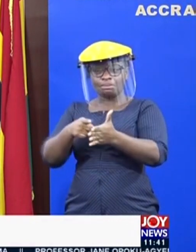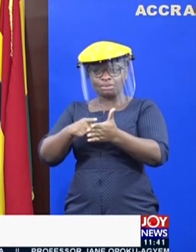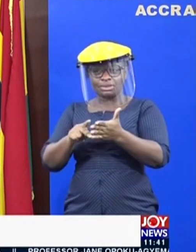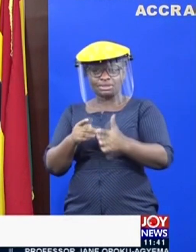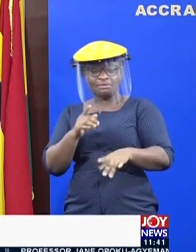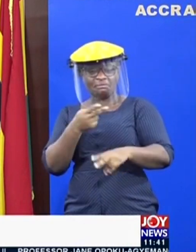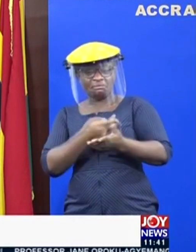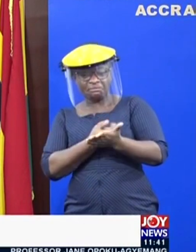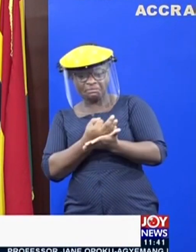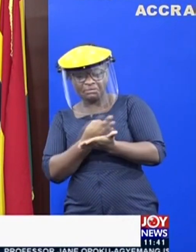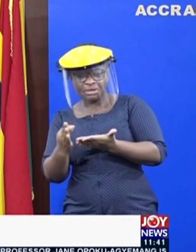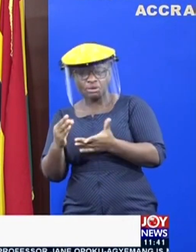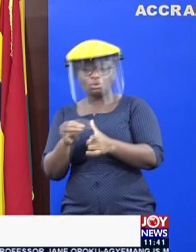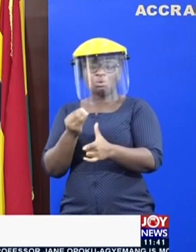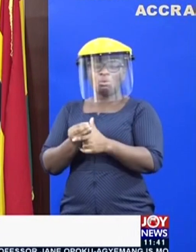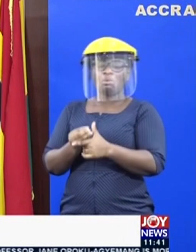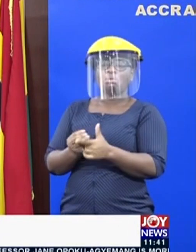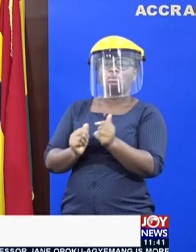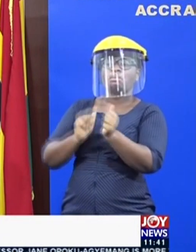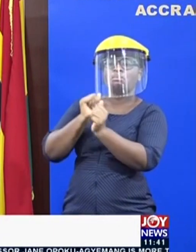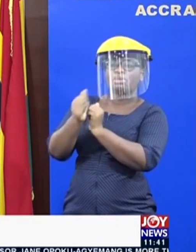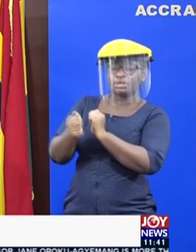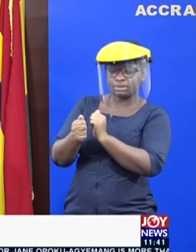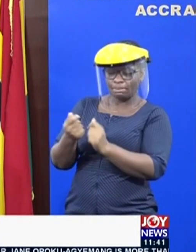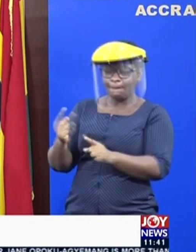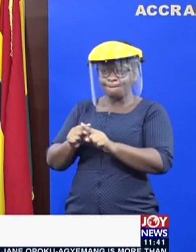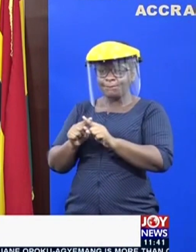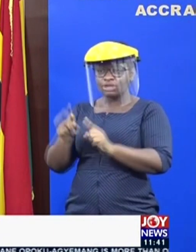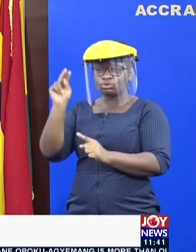but you need both parts to pass before